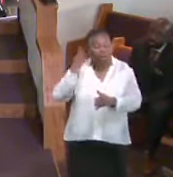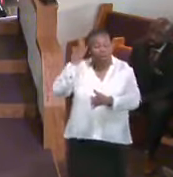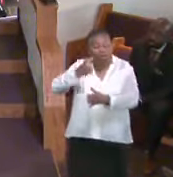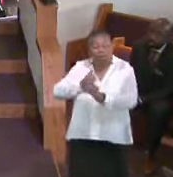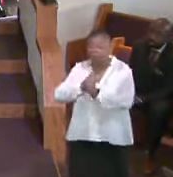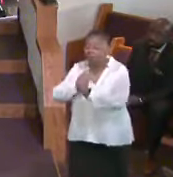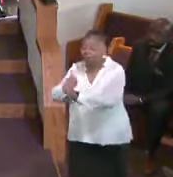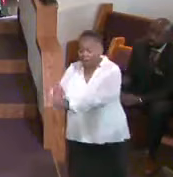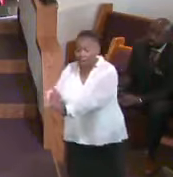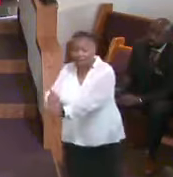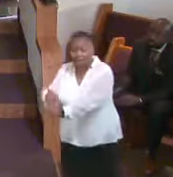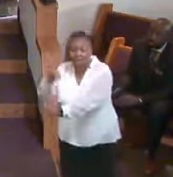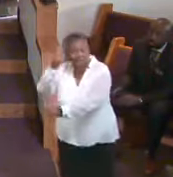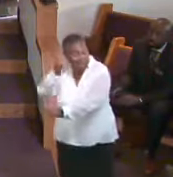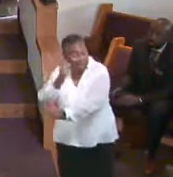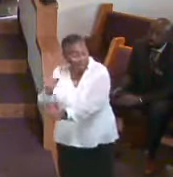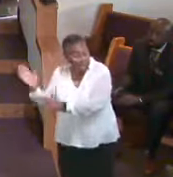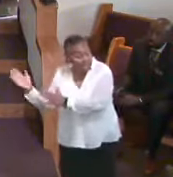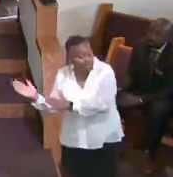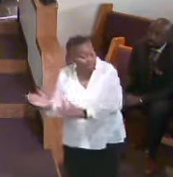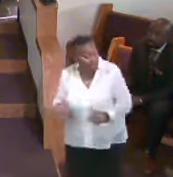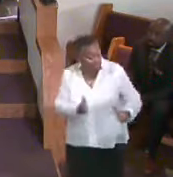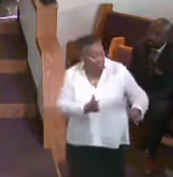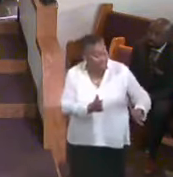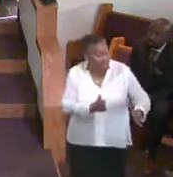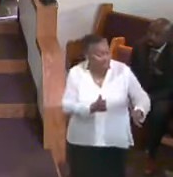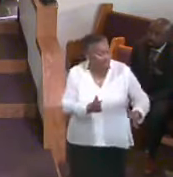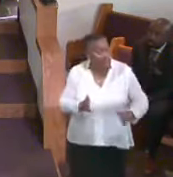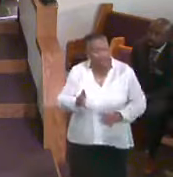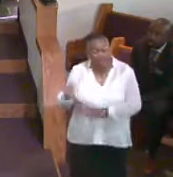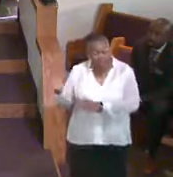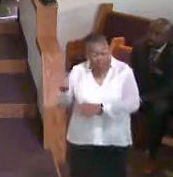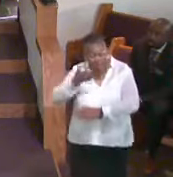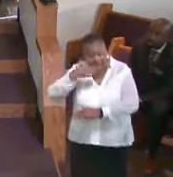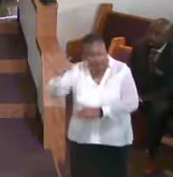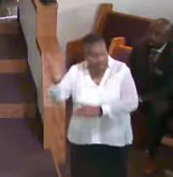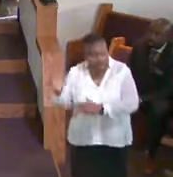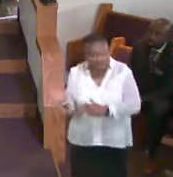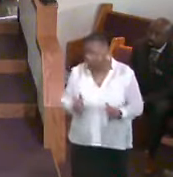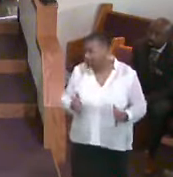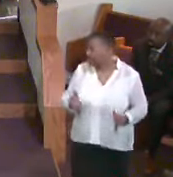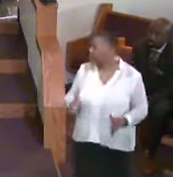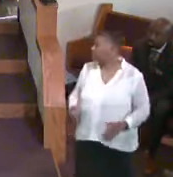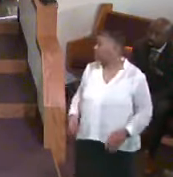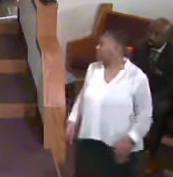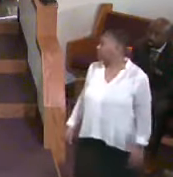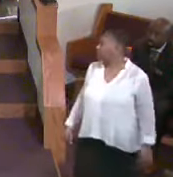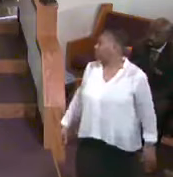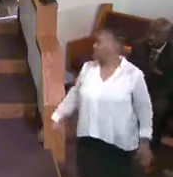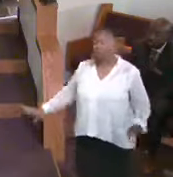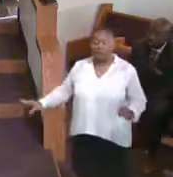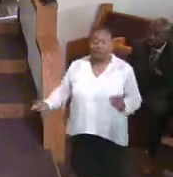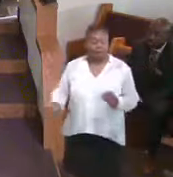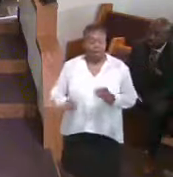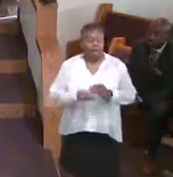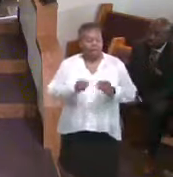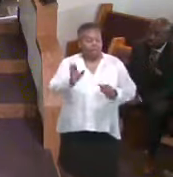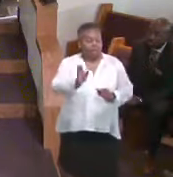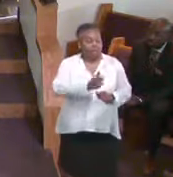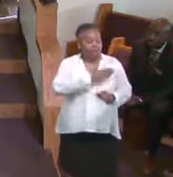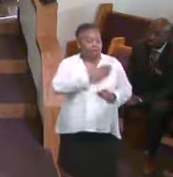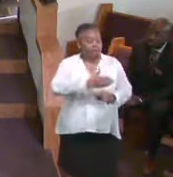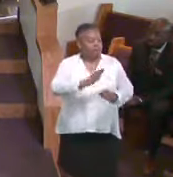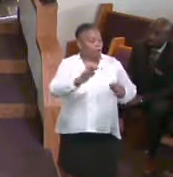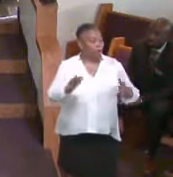Because when it's God's plans, it's always the best plan. Amen. So they'll come back with another song inspiration, and after which